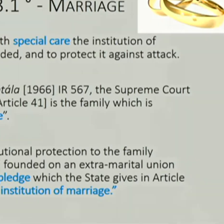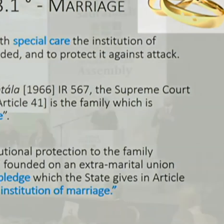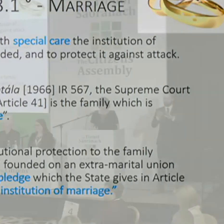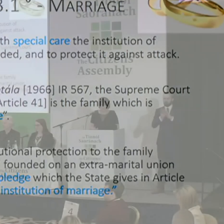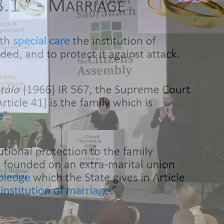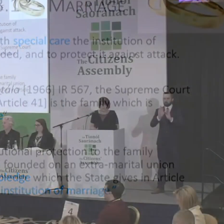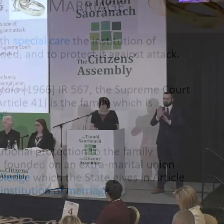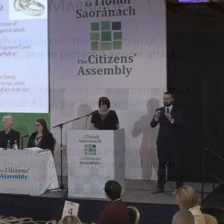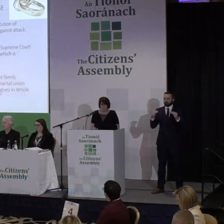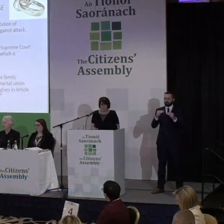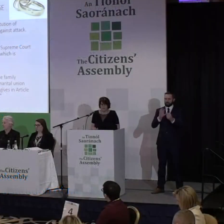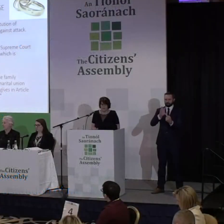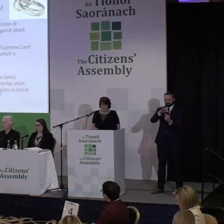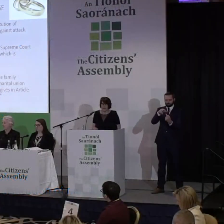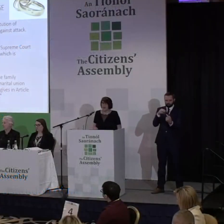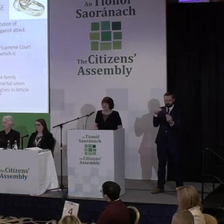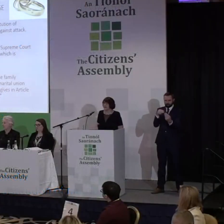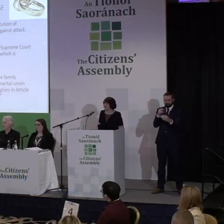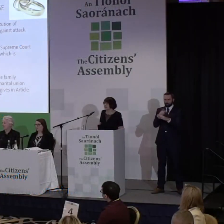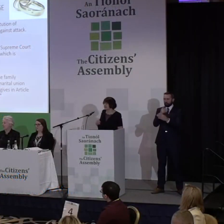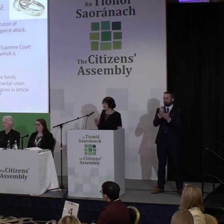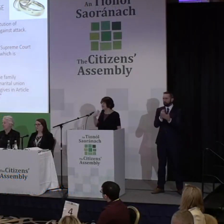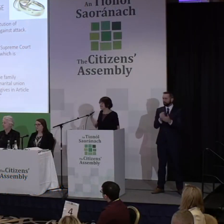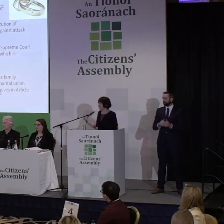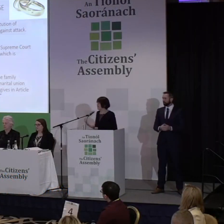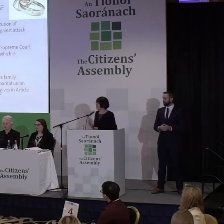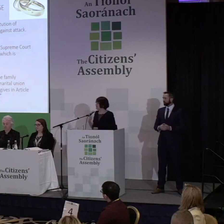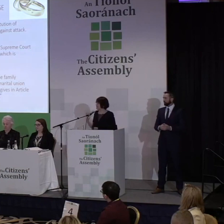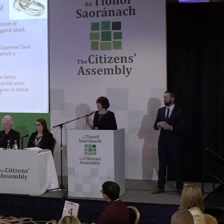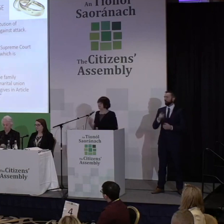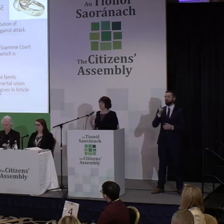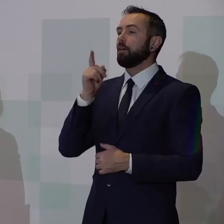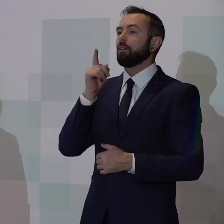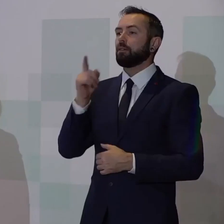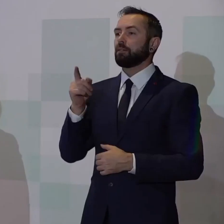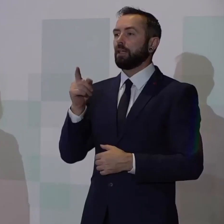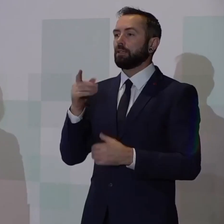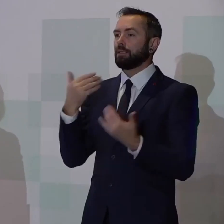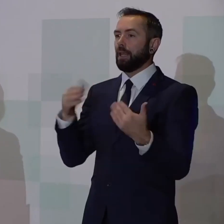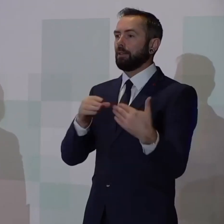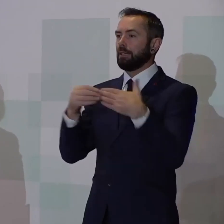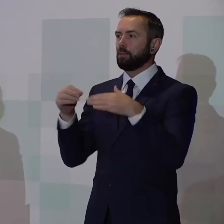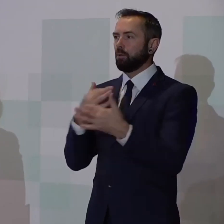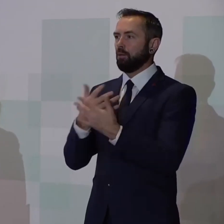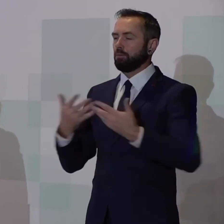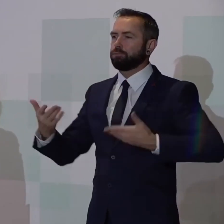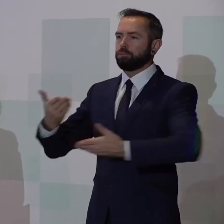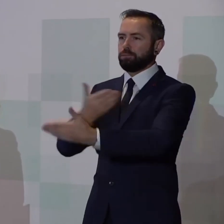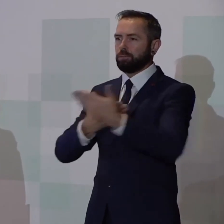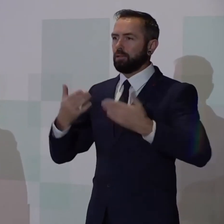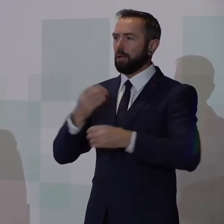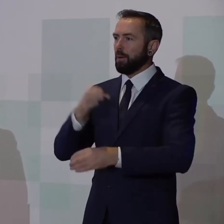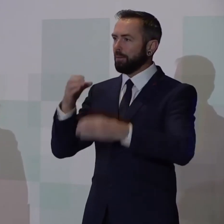of protecting this institution. And that has given rise to much discussion, to case law,